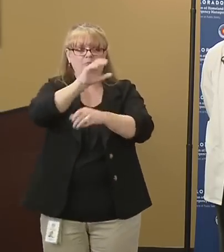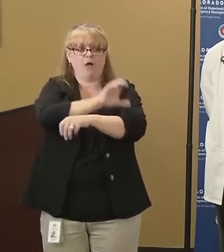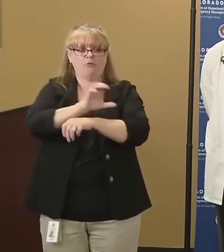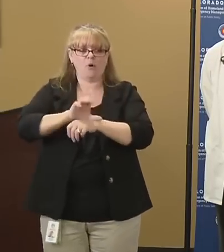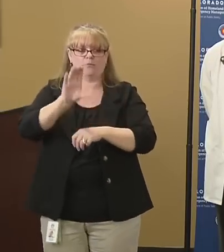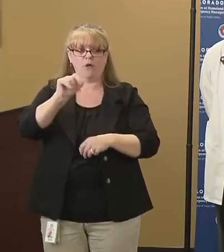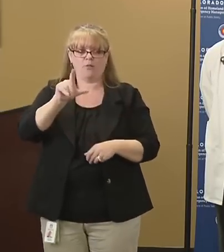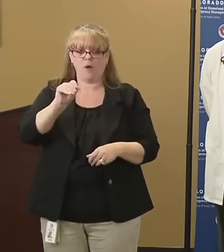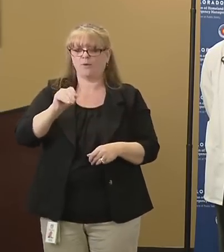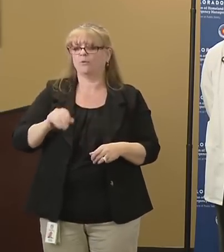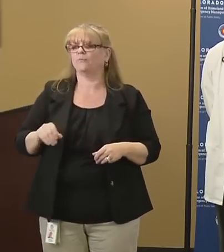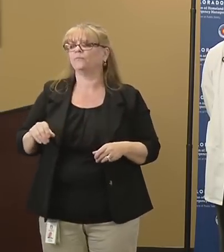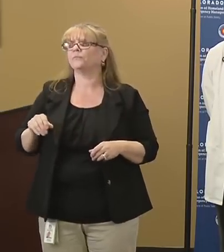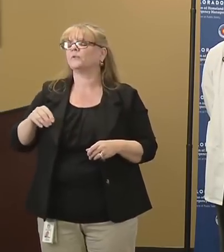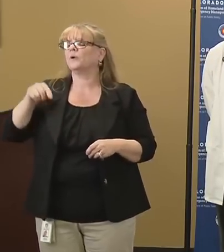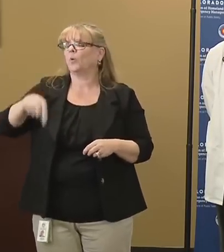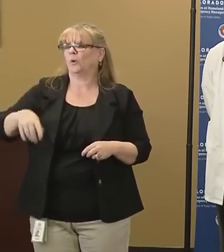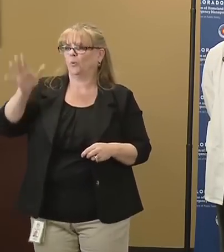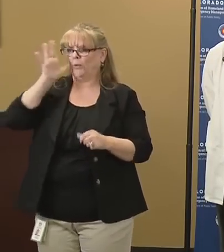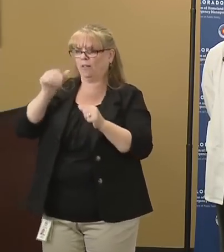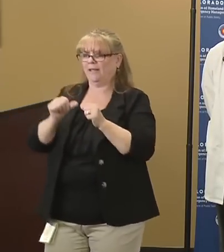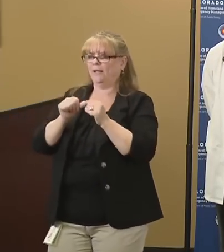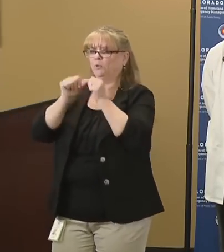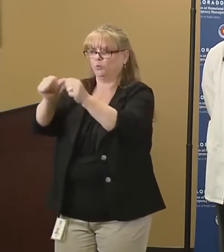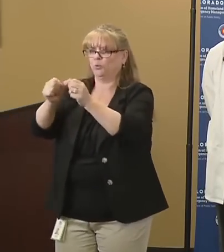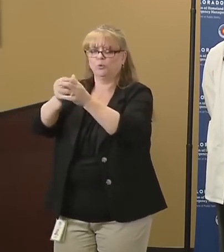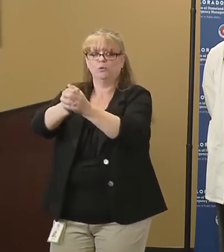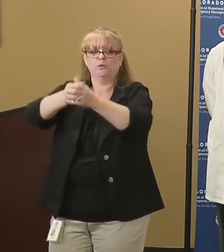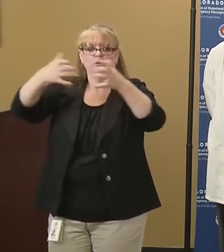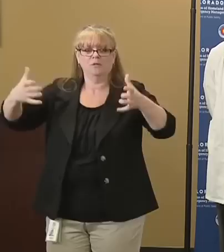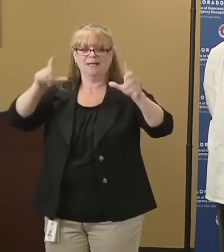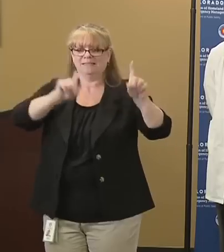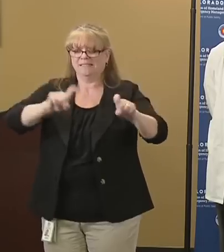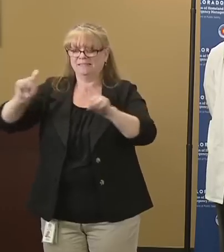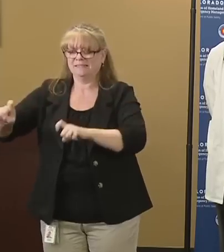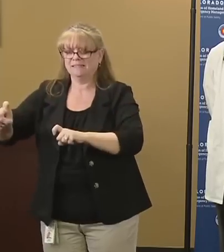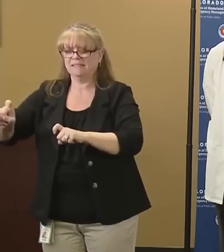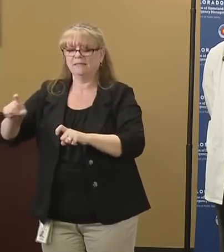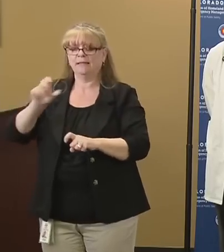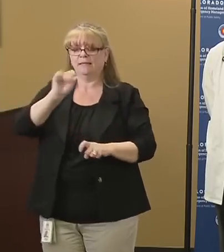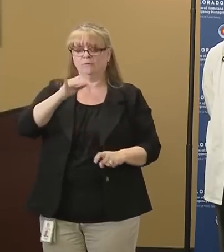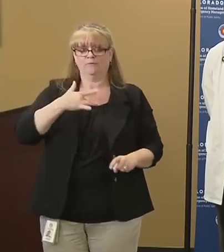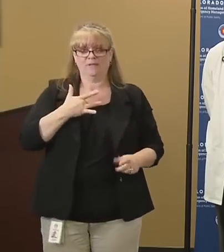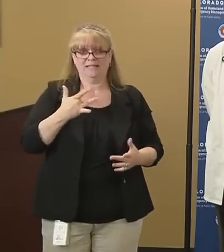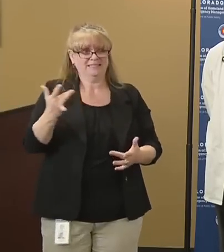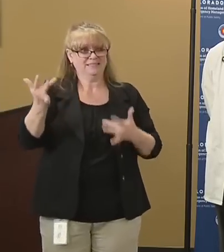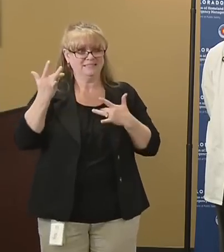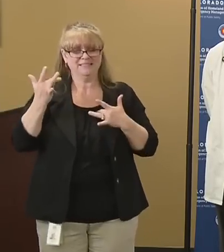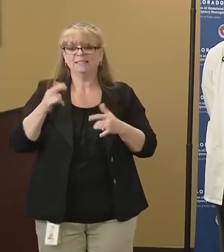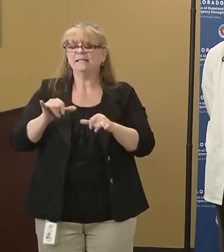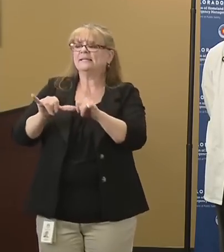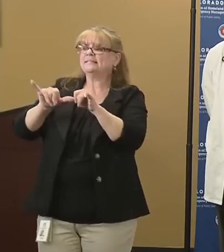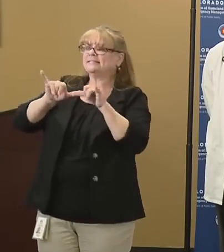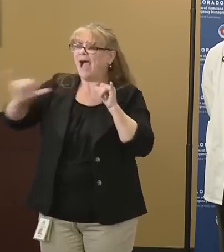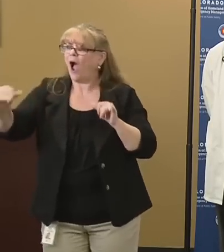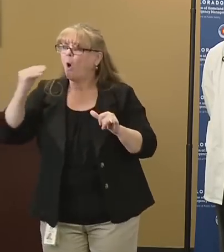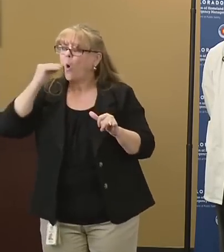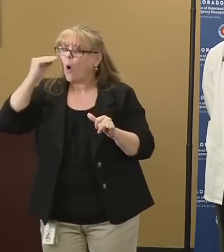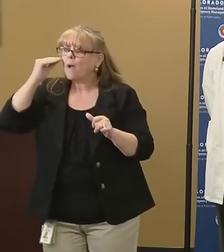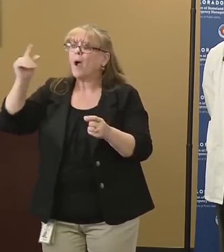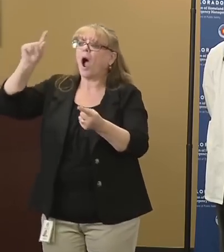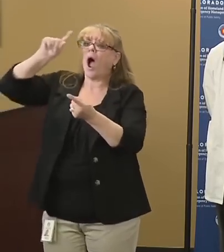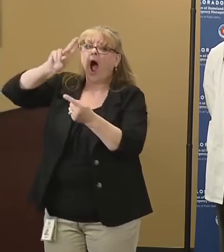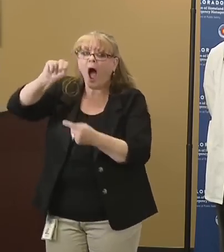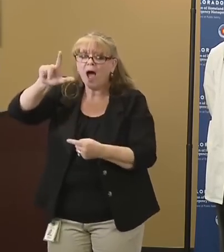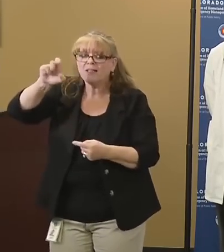That continues to expand. But if you are ill, stay at home unless you need medical attention. And try